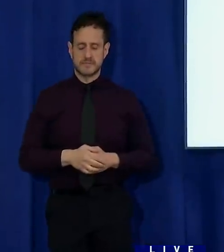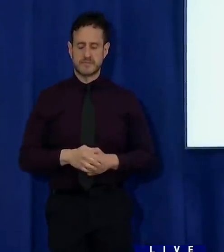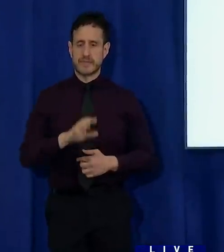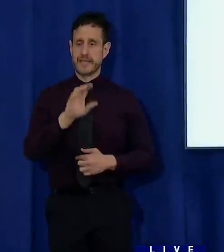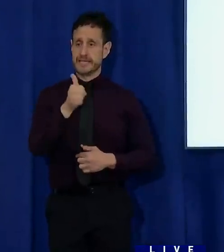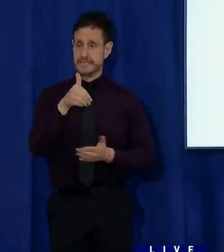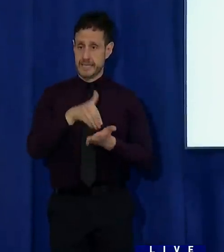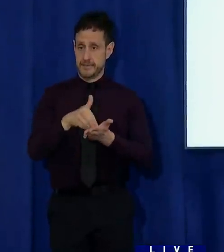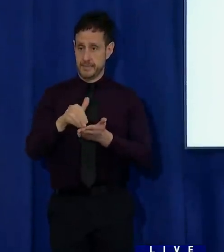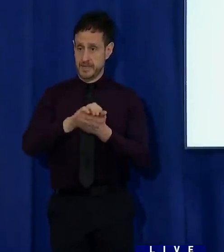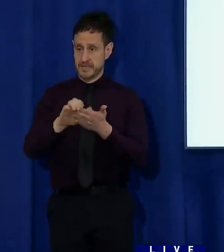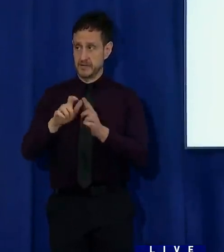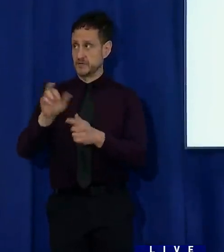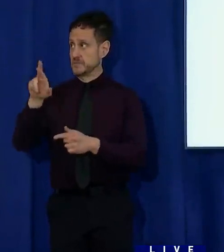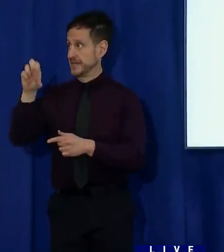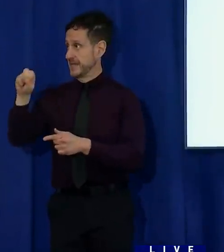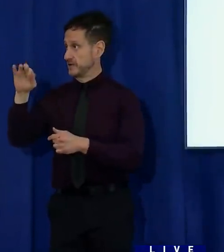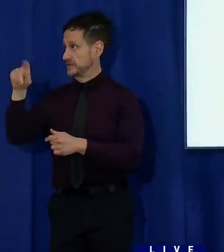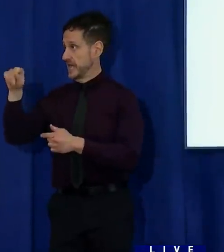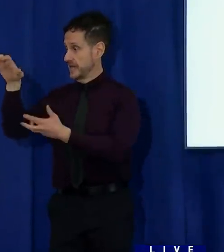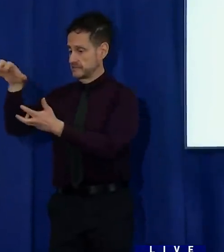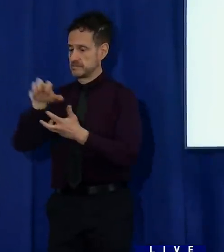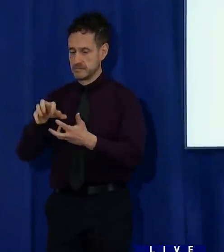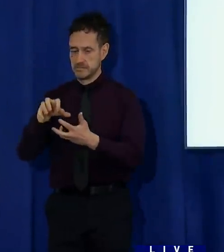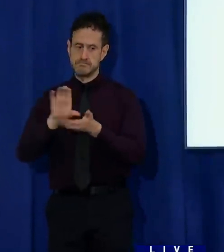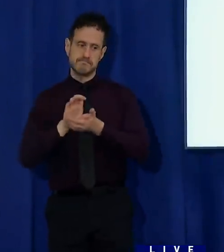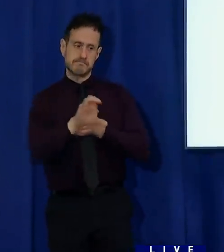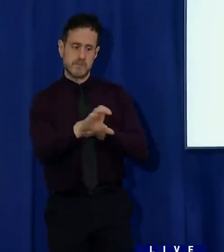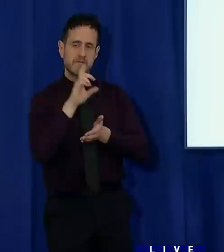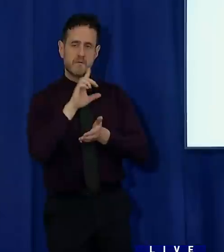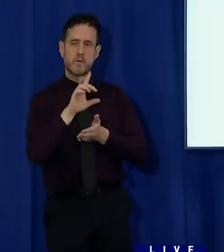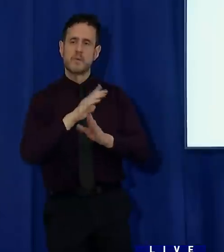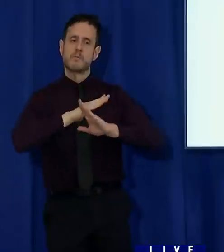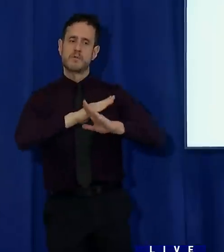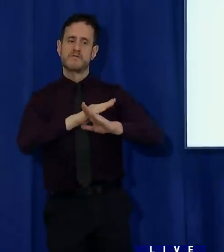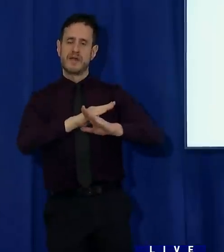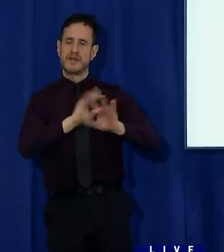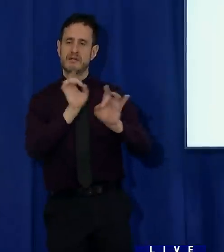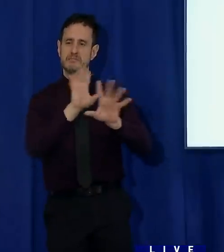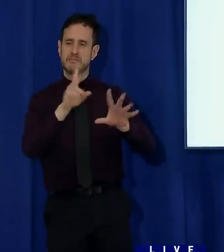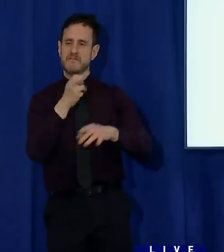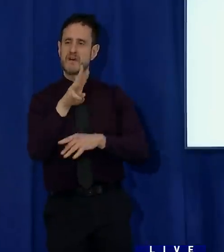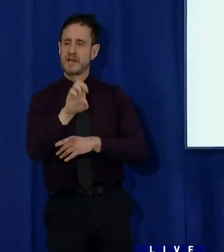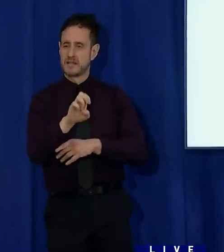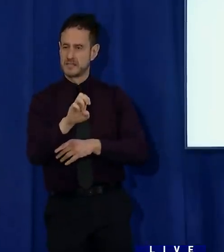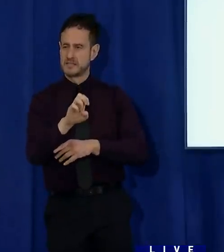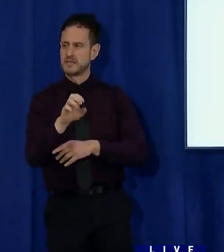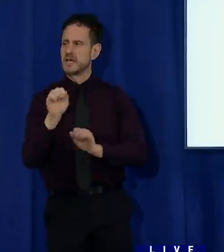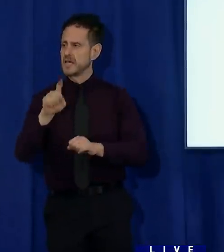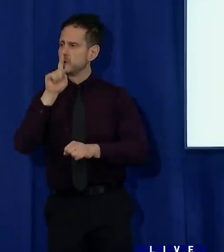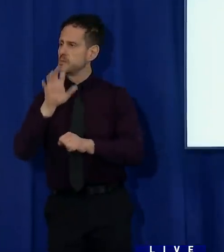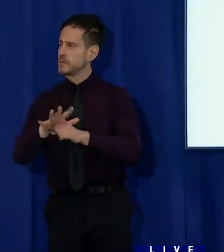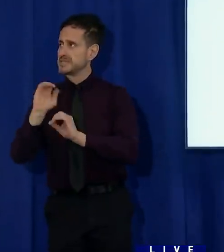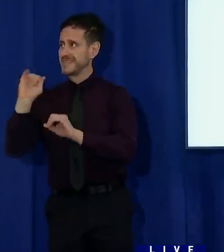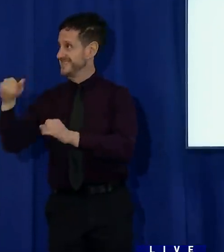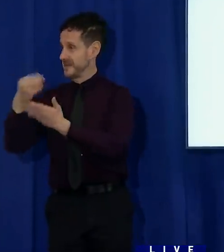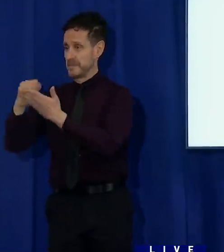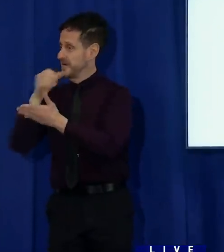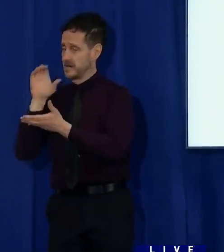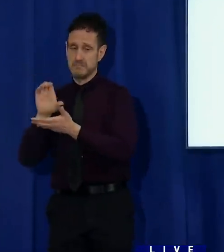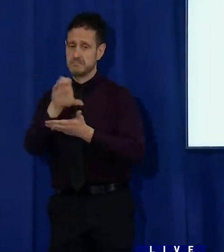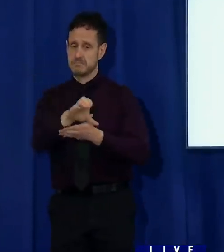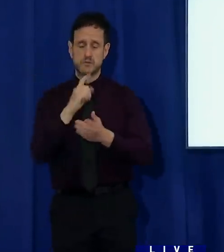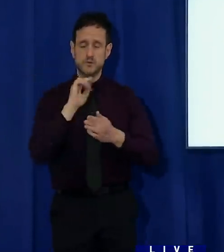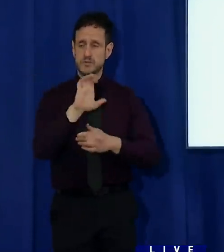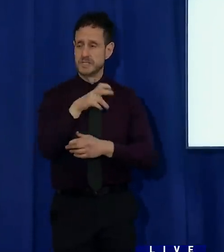million from the CARES Act is going for violence prevention. Mm-hmm. Can you promise that none of it will go to CPD? It's $10 million on